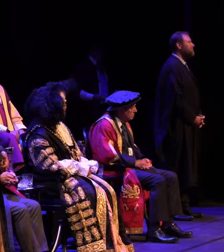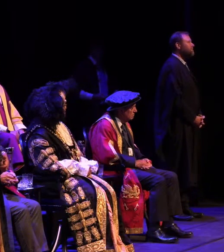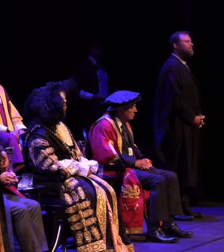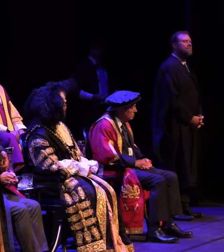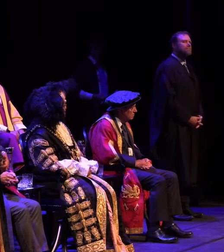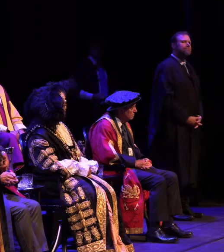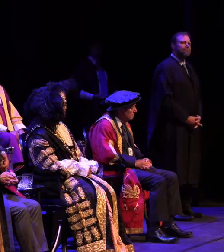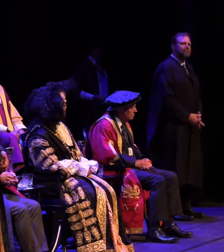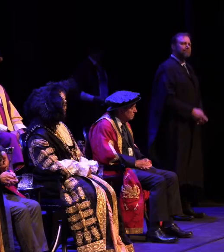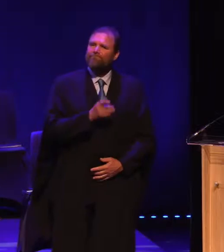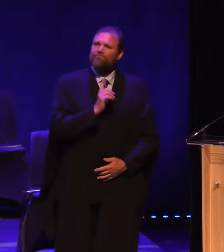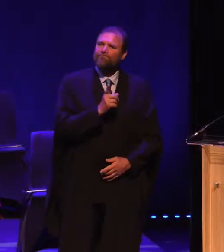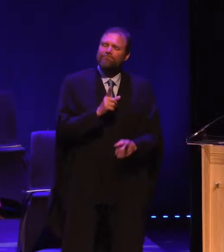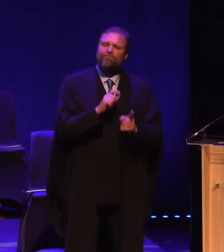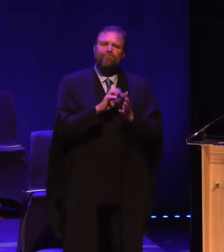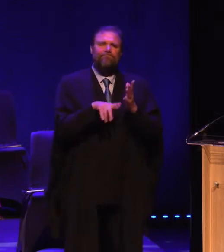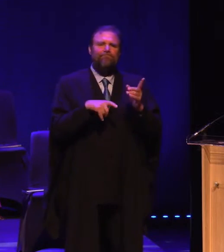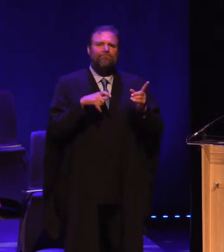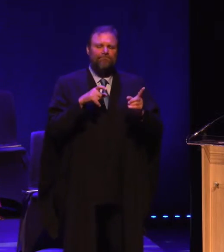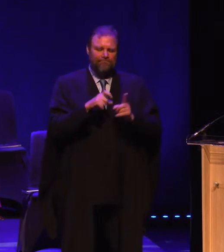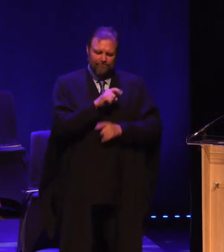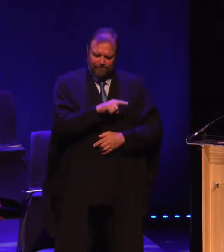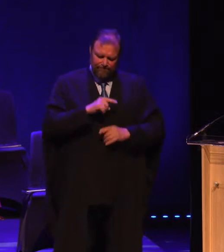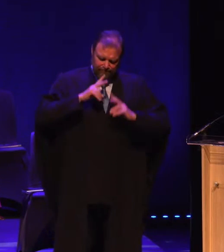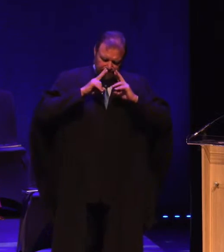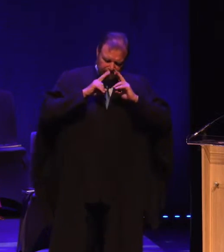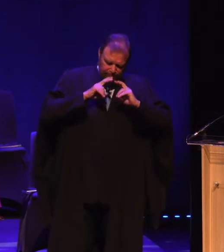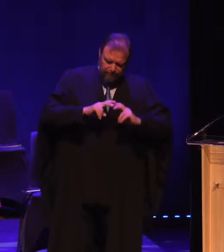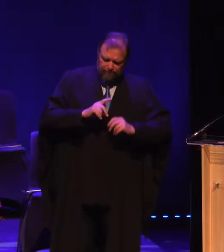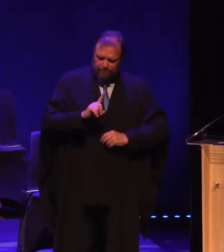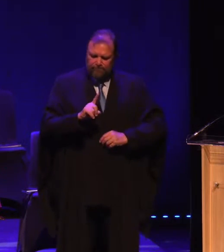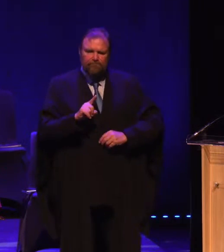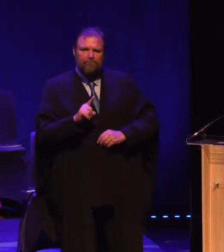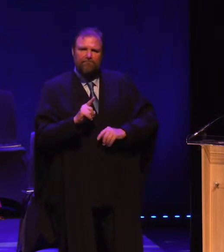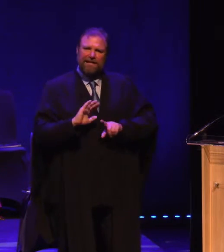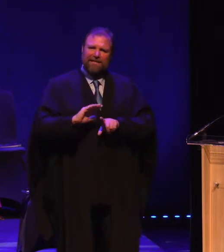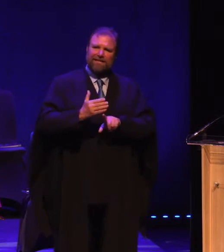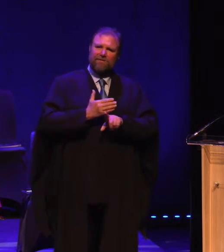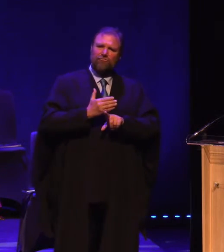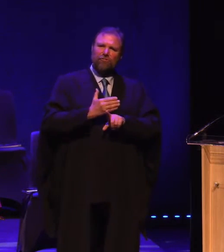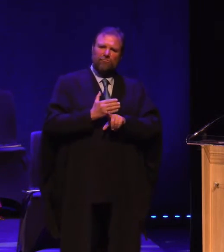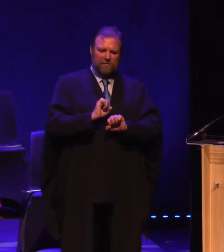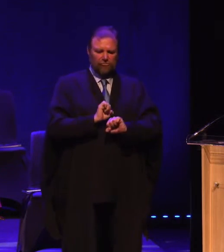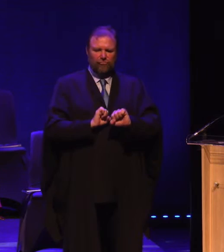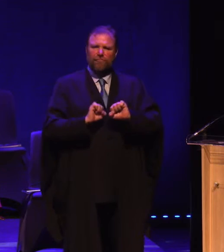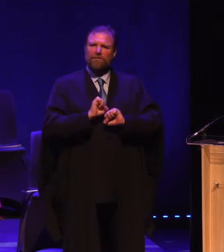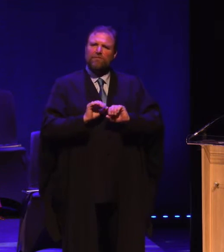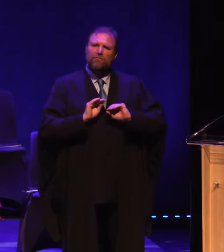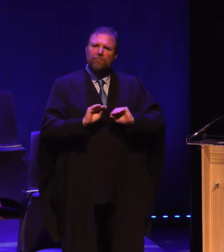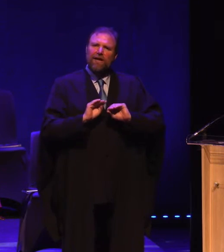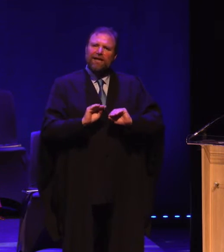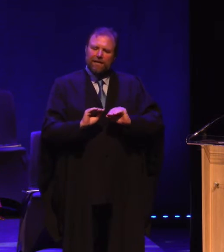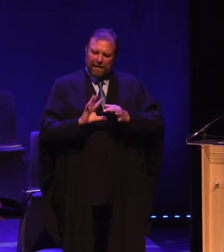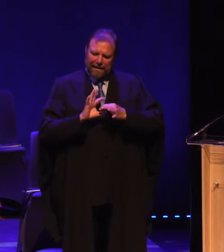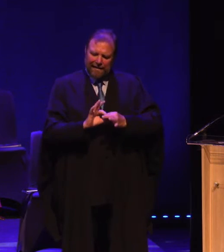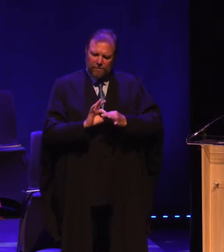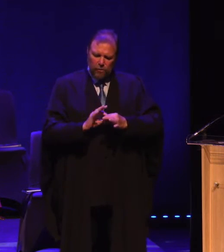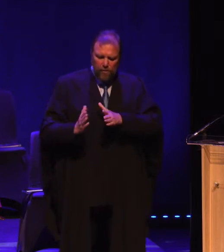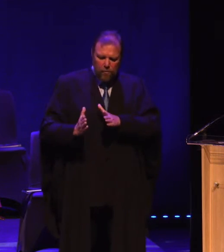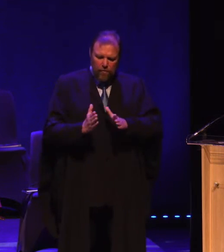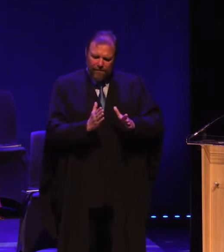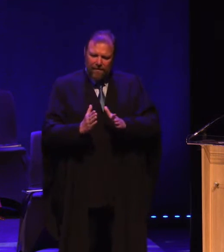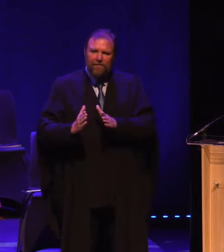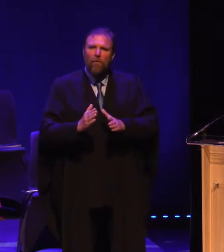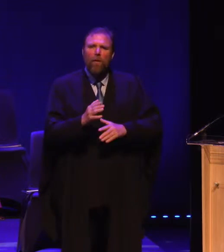This PhD investigated the effects of introductory resistance training on the movement skills of boys and girls